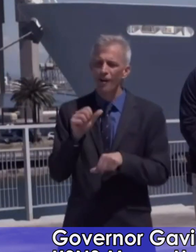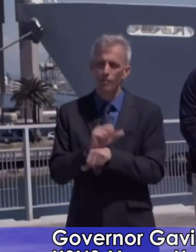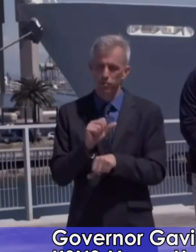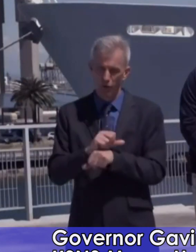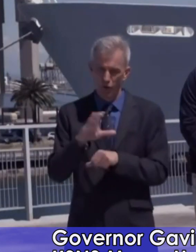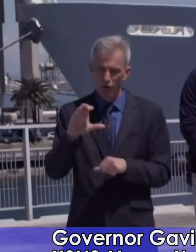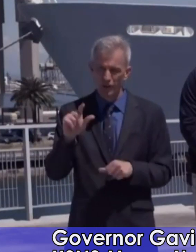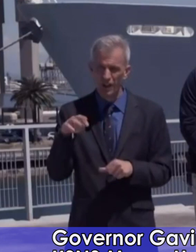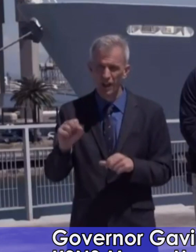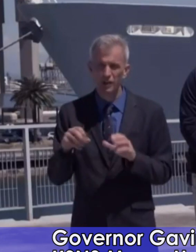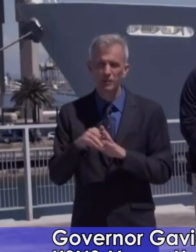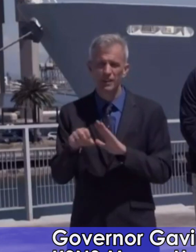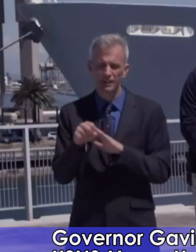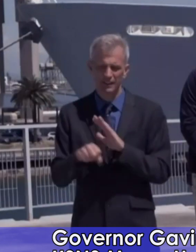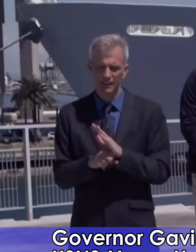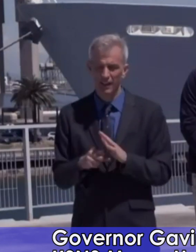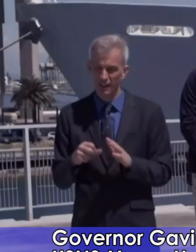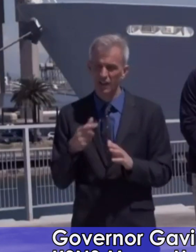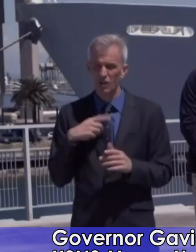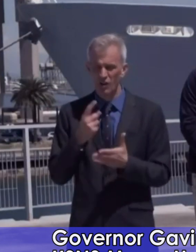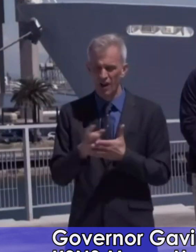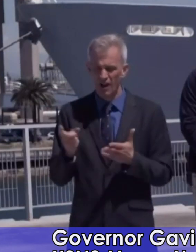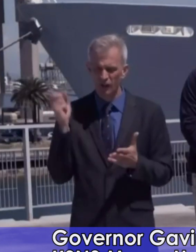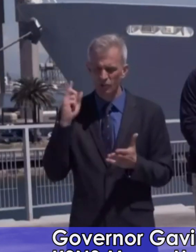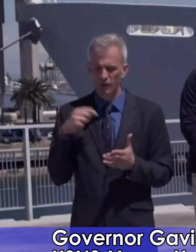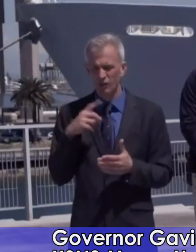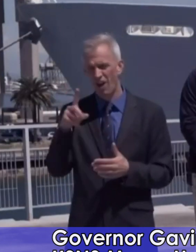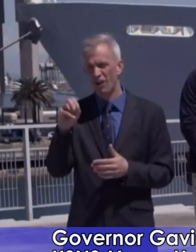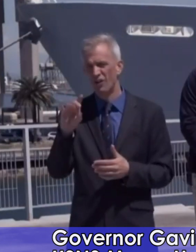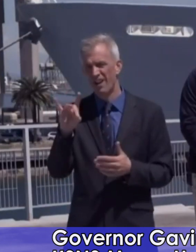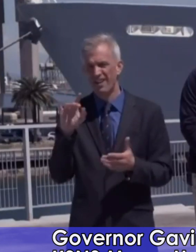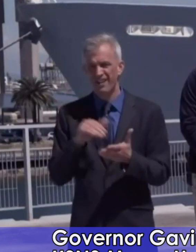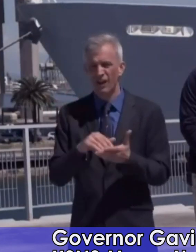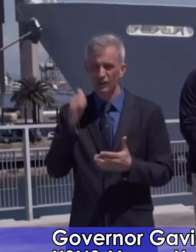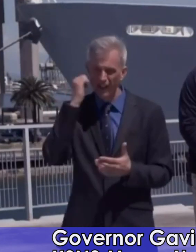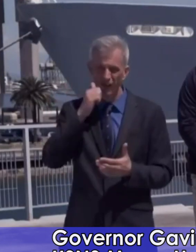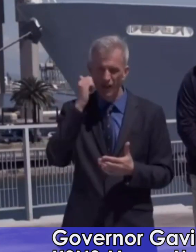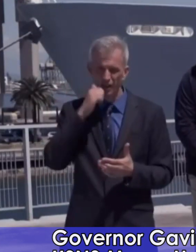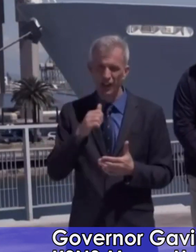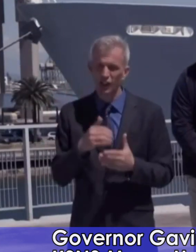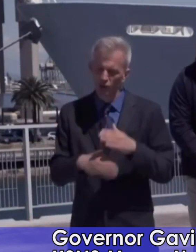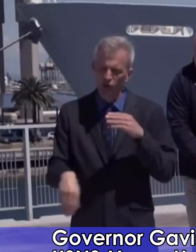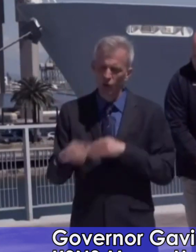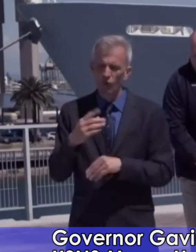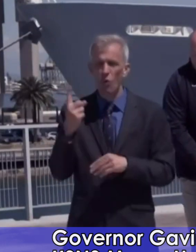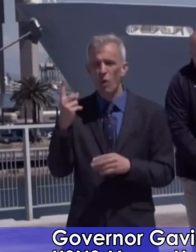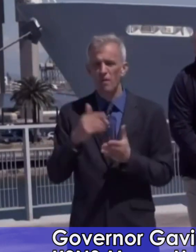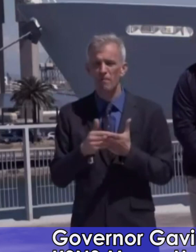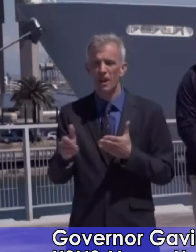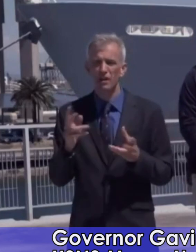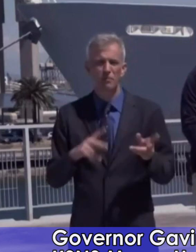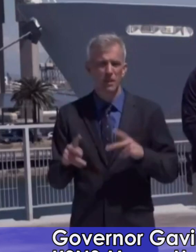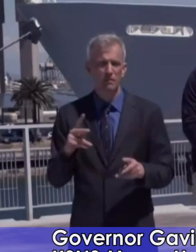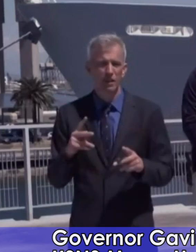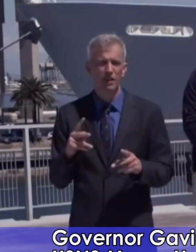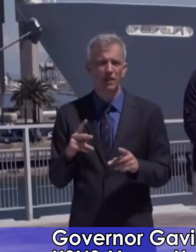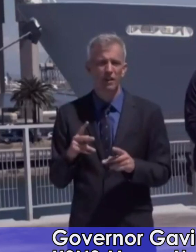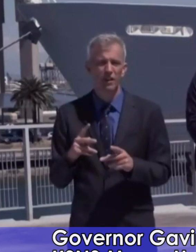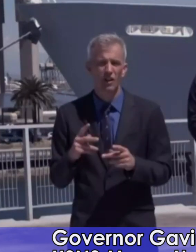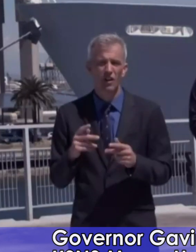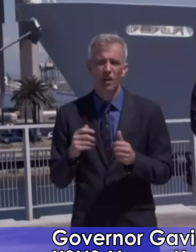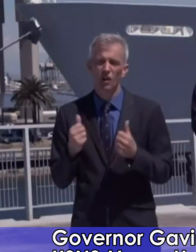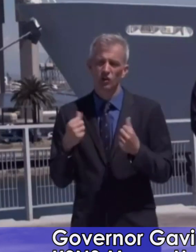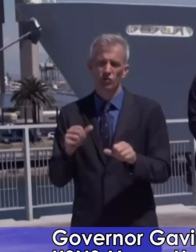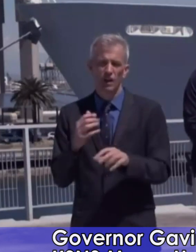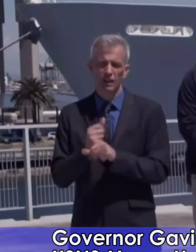which have averaged over the last week 108,000 a day, over 1 million people accessing or trying to